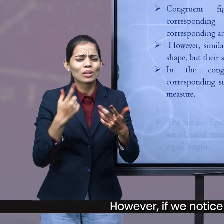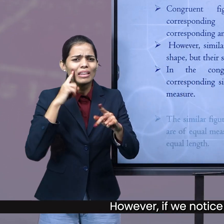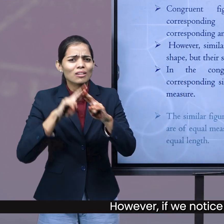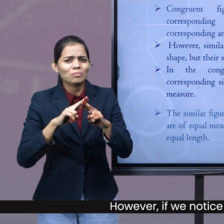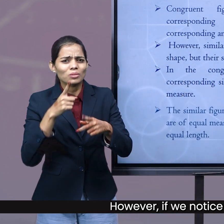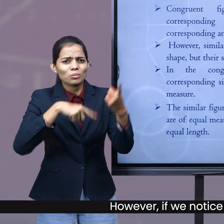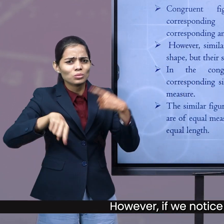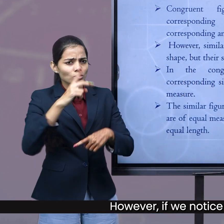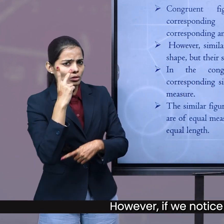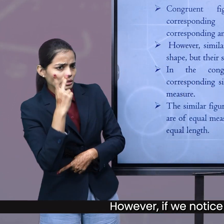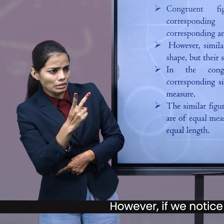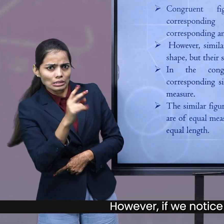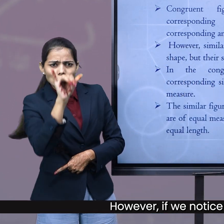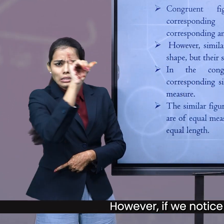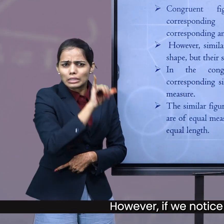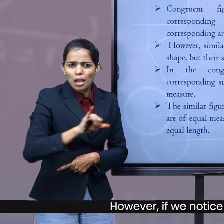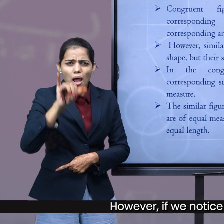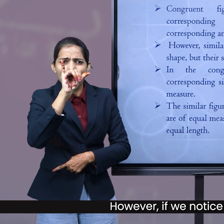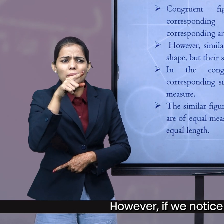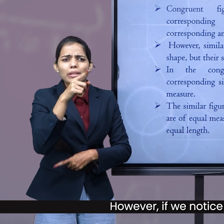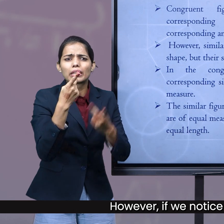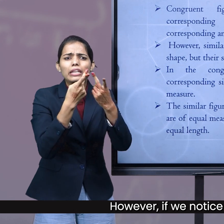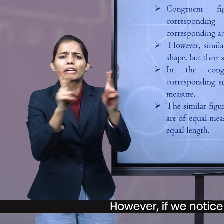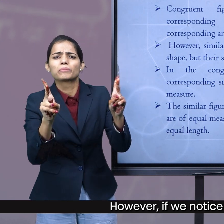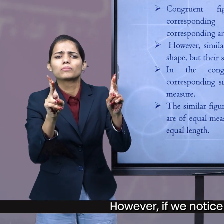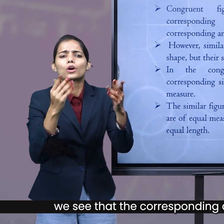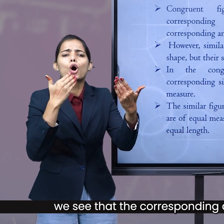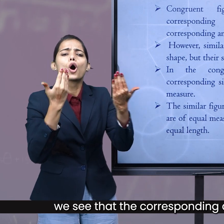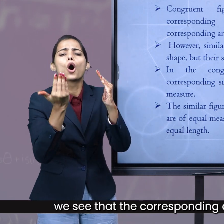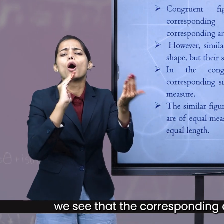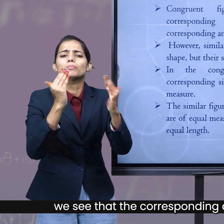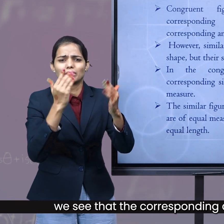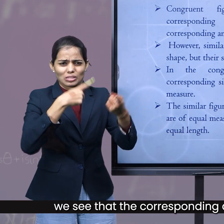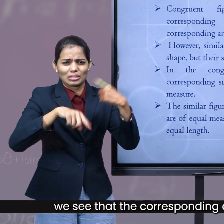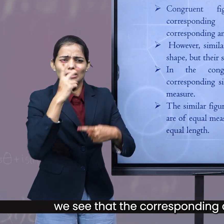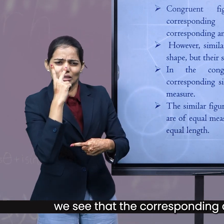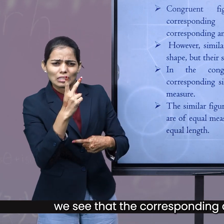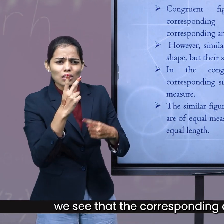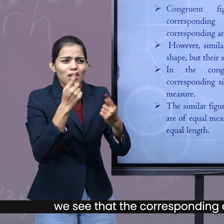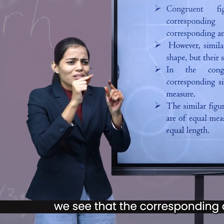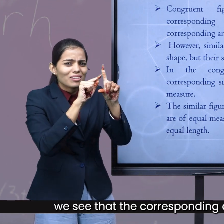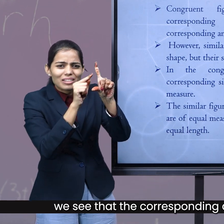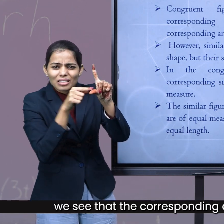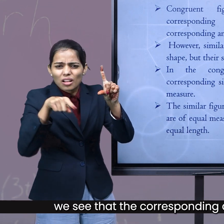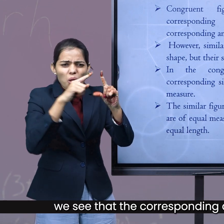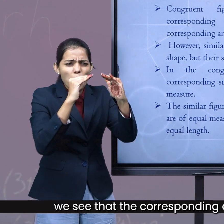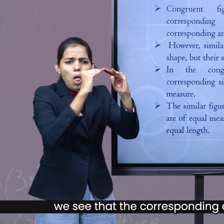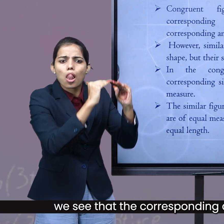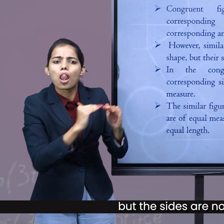However, if we notice the similar figures, we see that the corresponding angles are of equal measure,